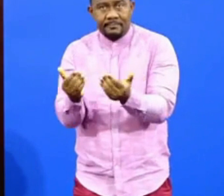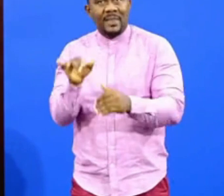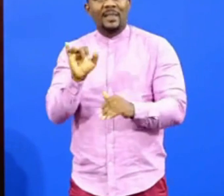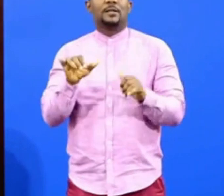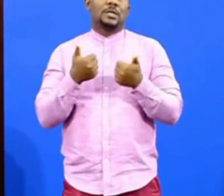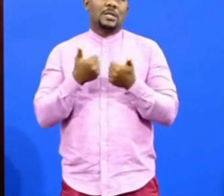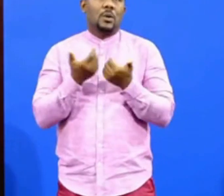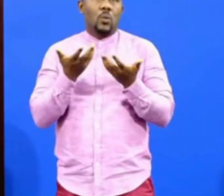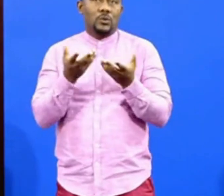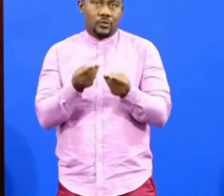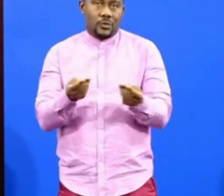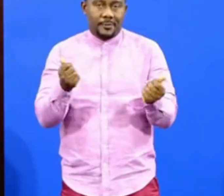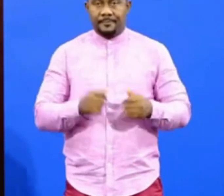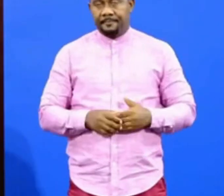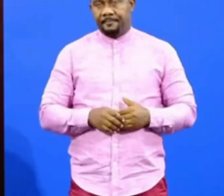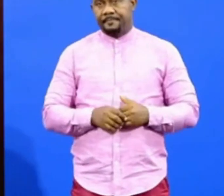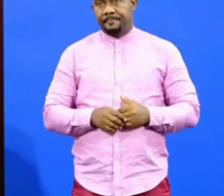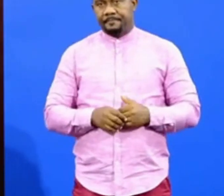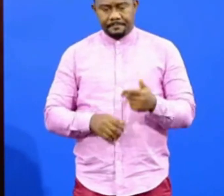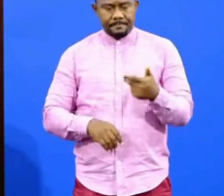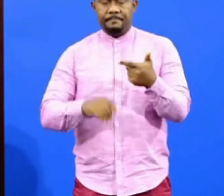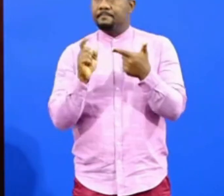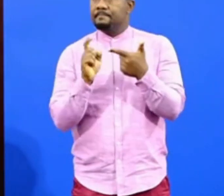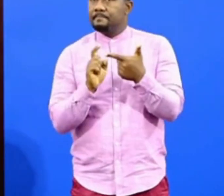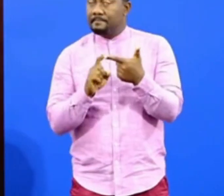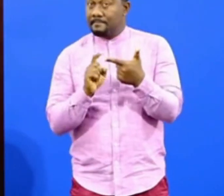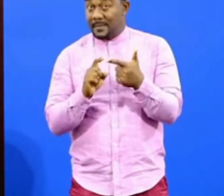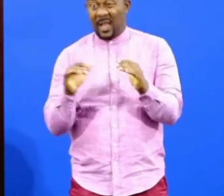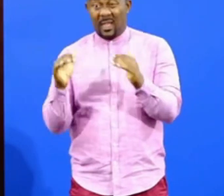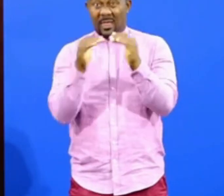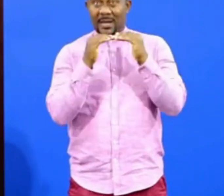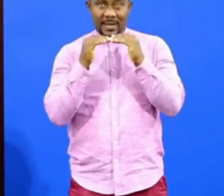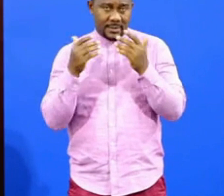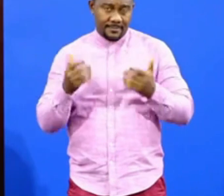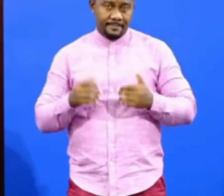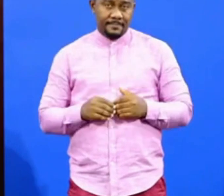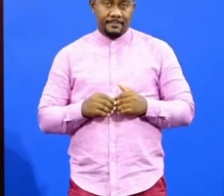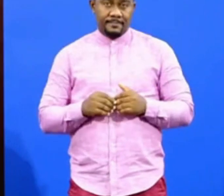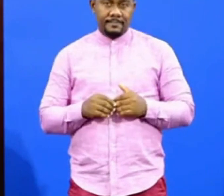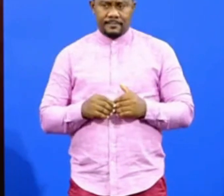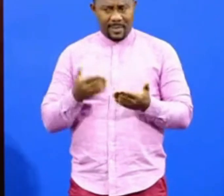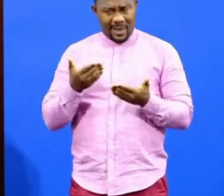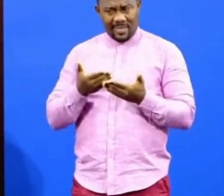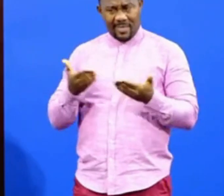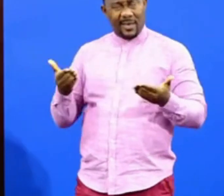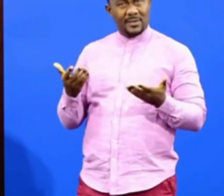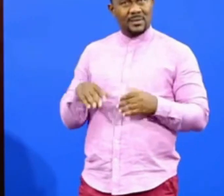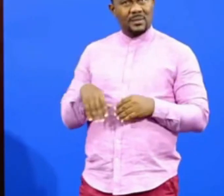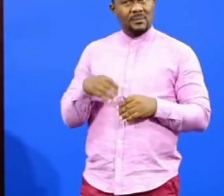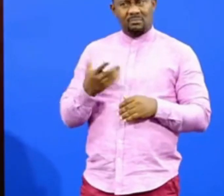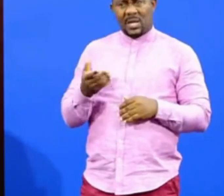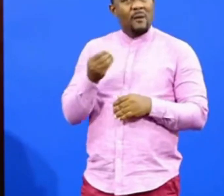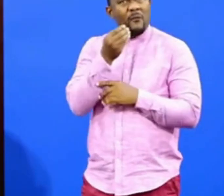to address. Another one you'll hear about: standardization. So many of the commodities, and we're talking about food,